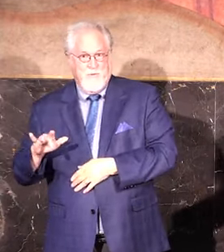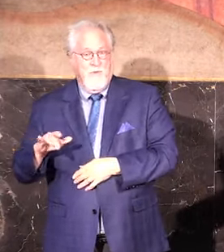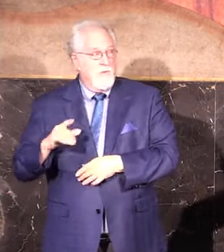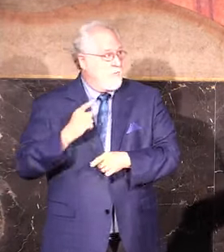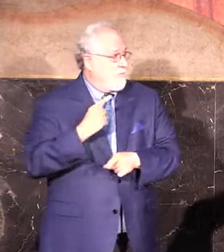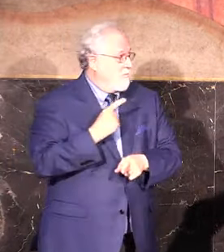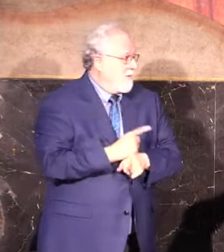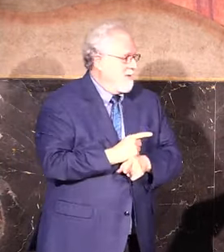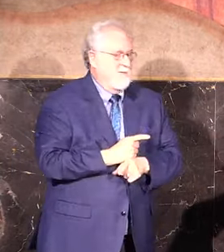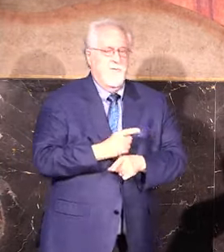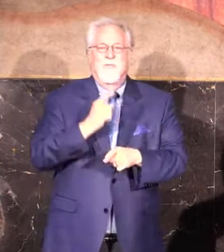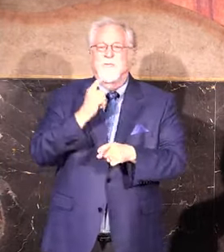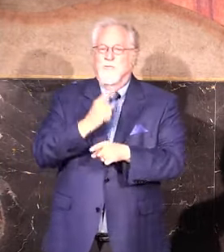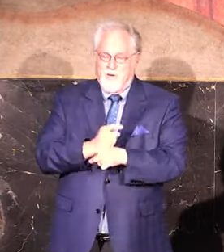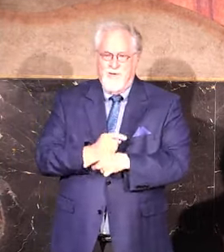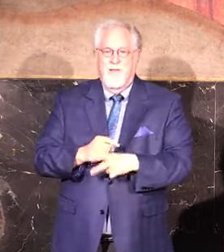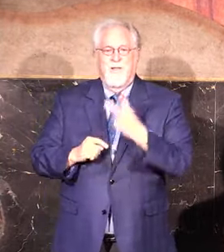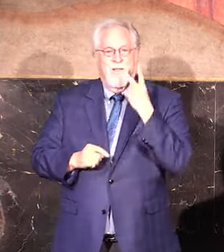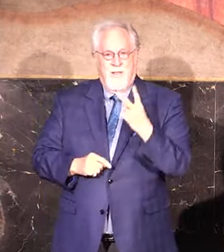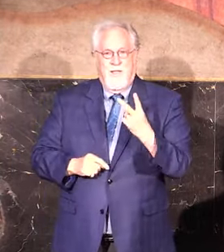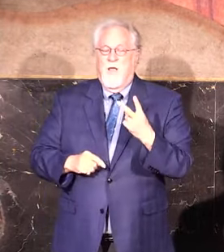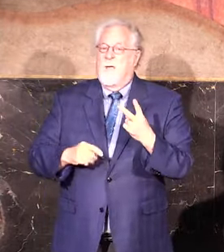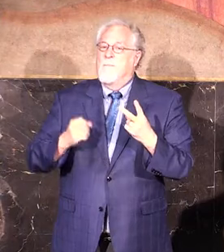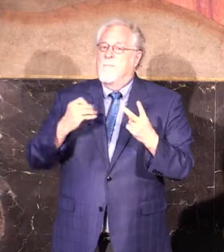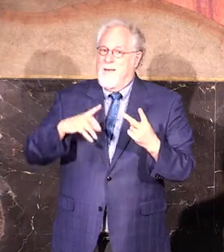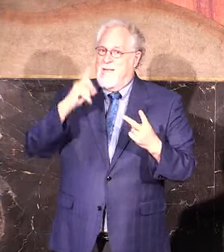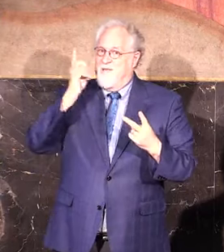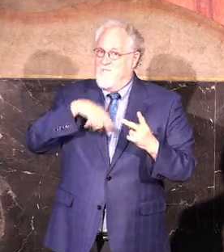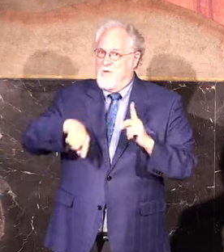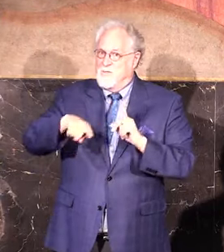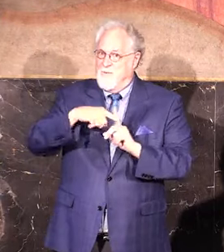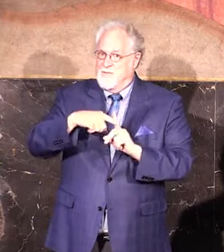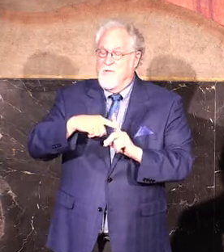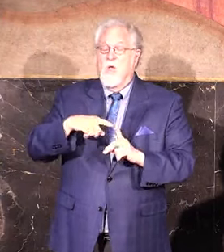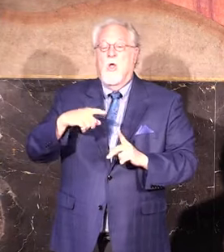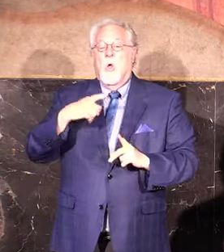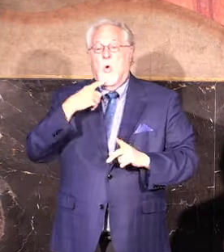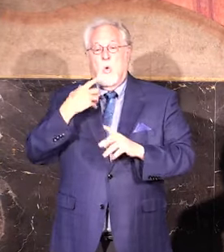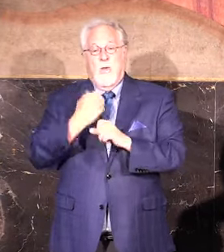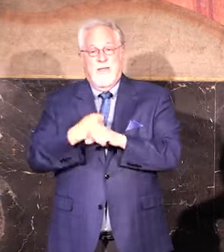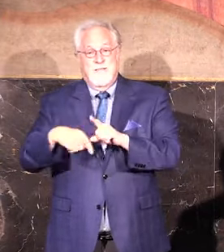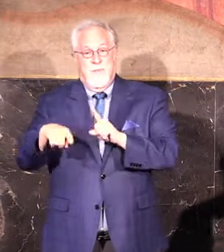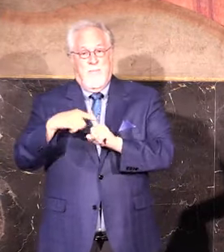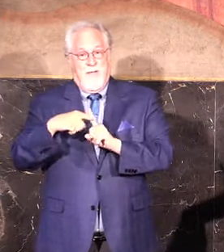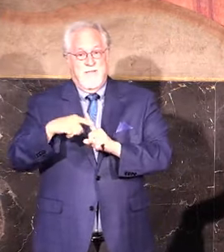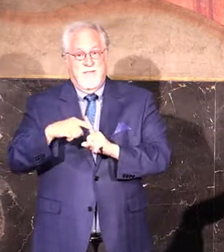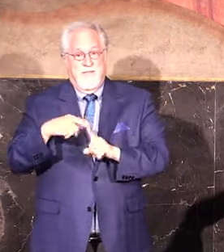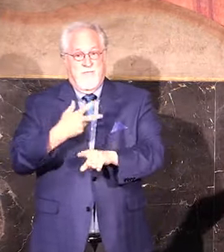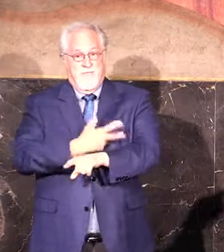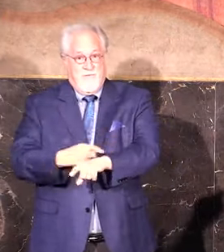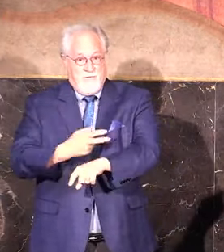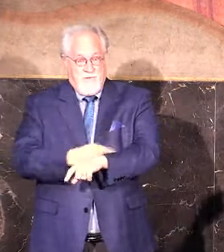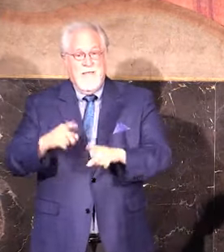right? That there's a lot of false positives. And so anybody who gets a positive serology test, meaning that